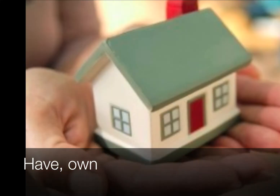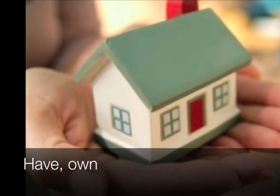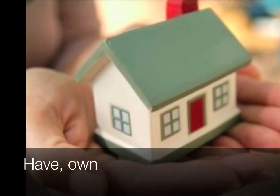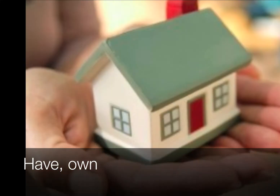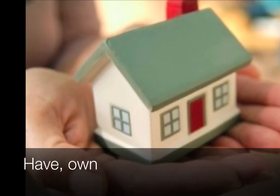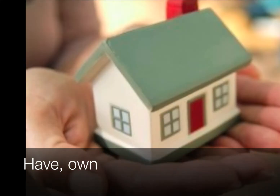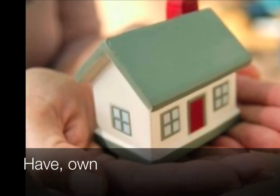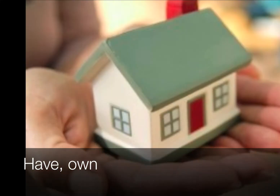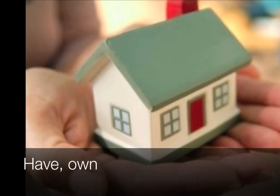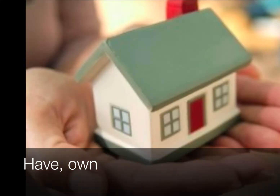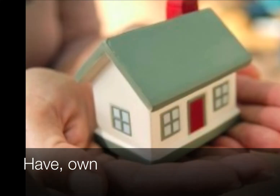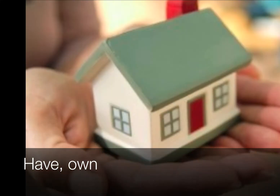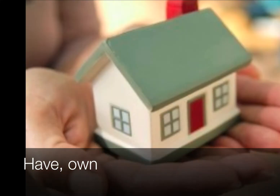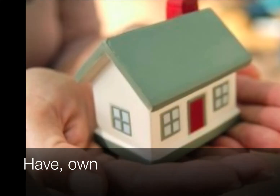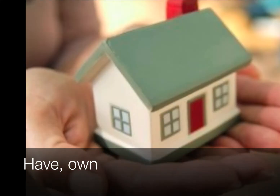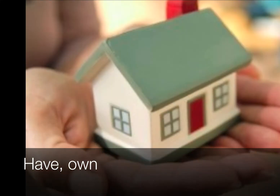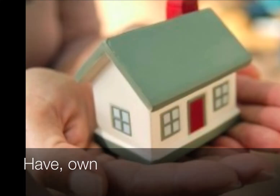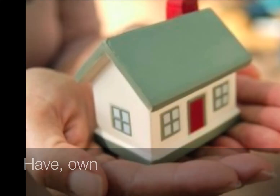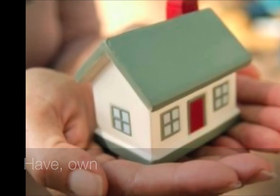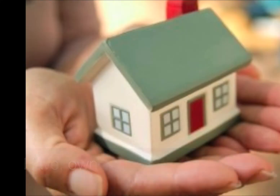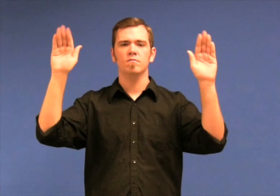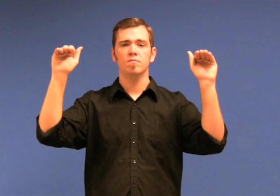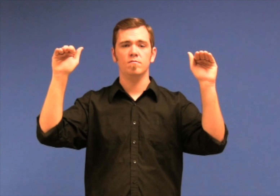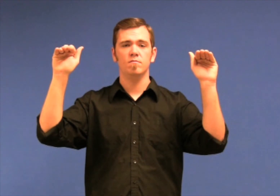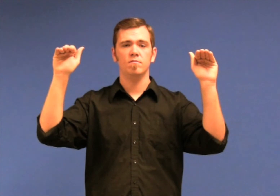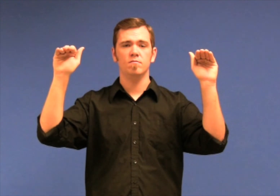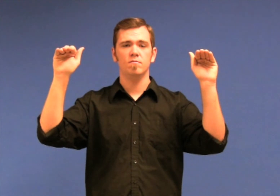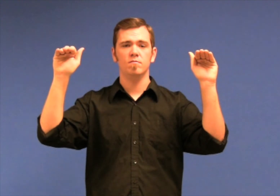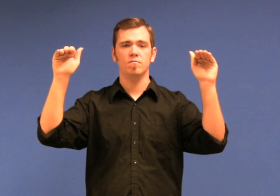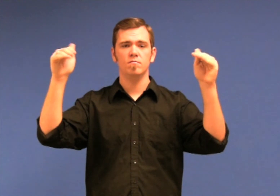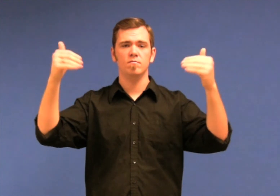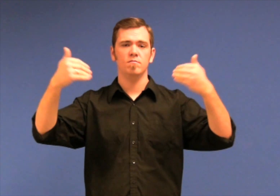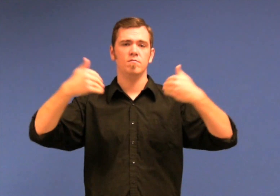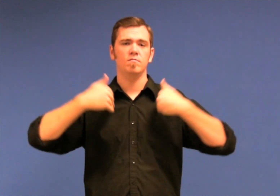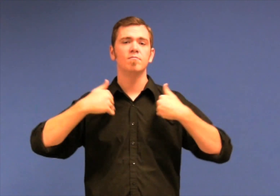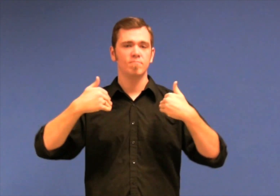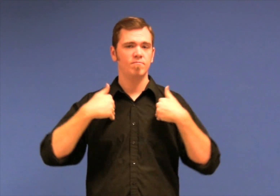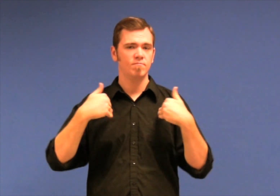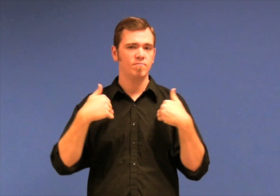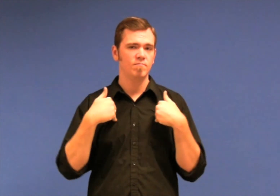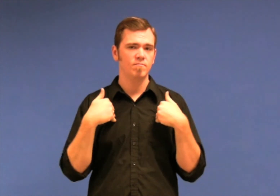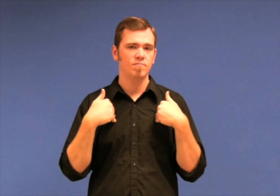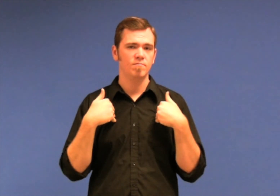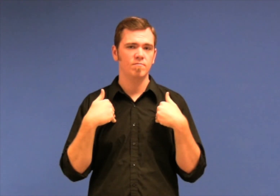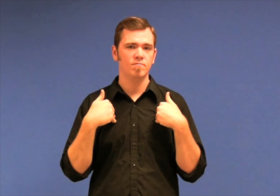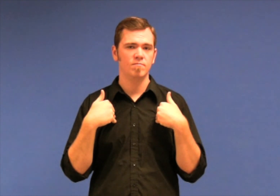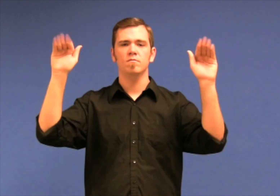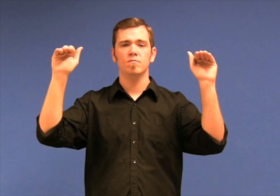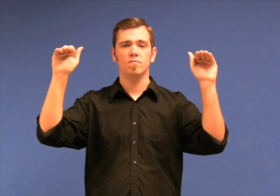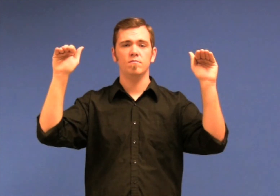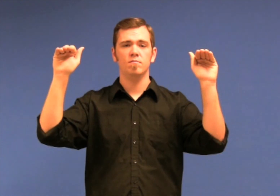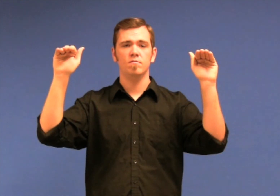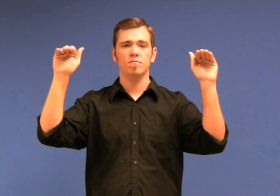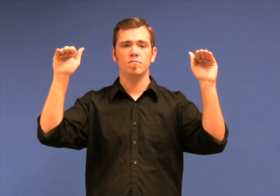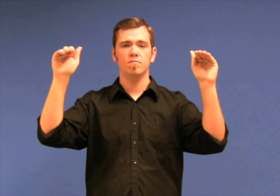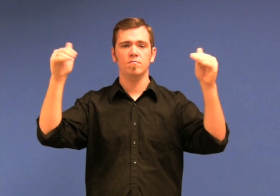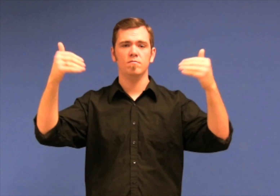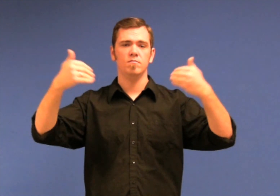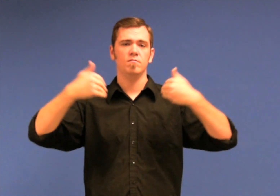The sign to have or own something is bent 5 hands, and it taps your shoulders. So, have.